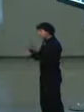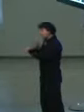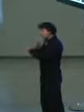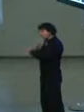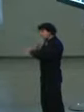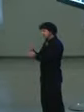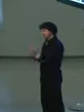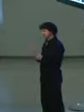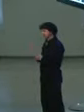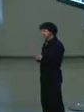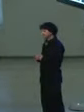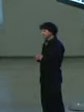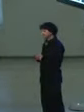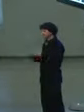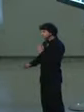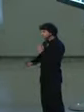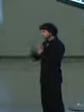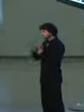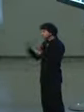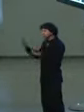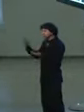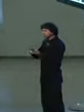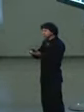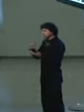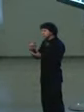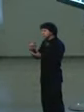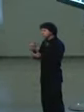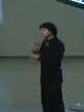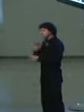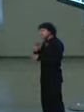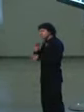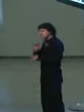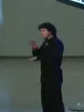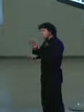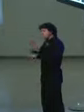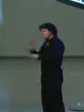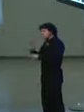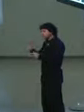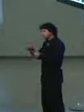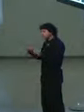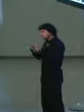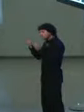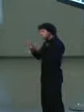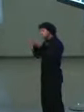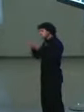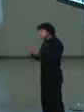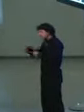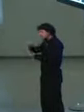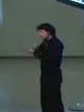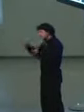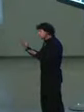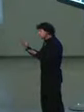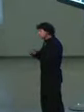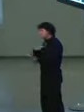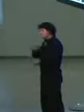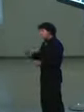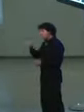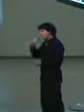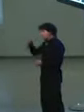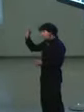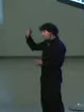to sell all of these products. And on the plane over here, actually, I watched a documentary around the making of the